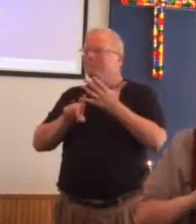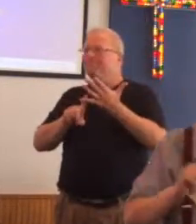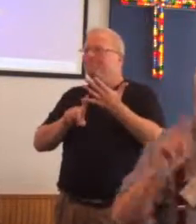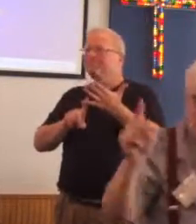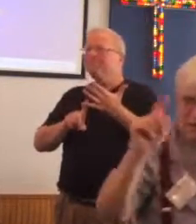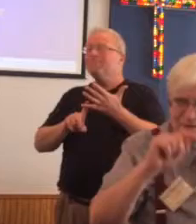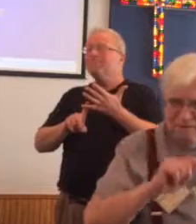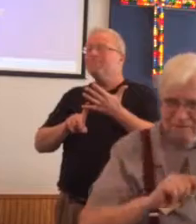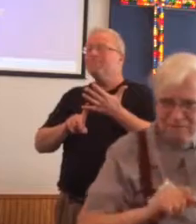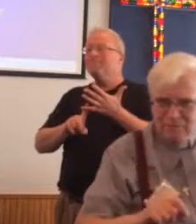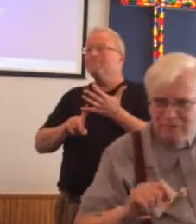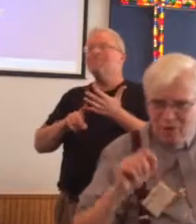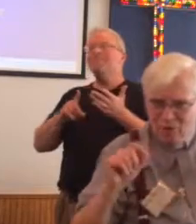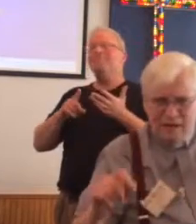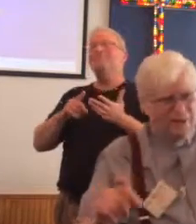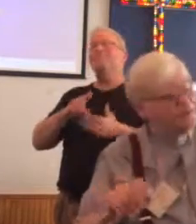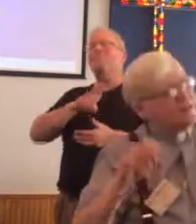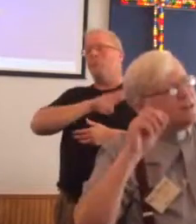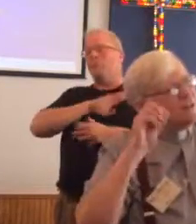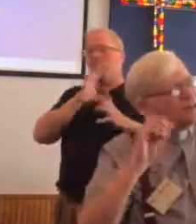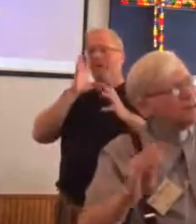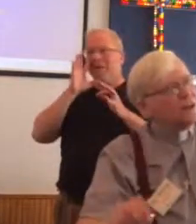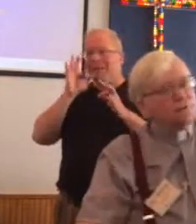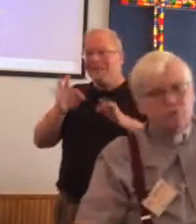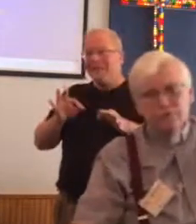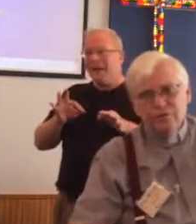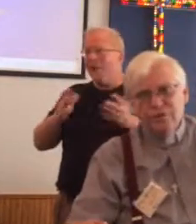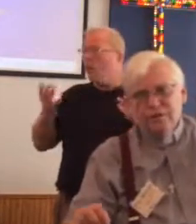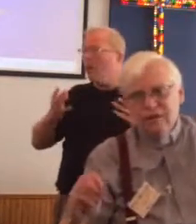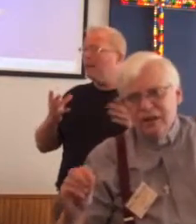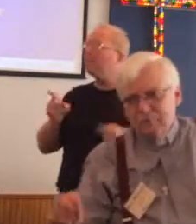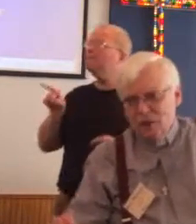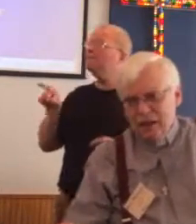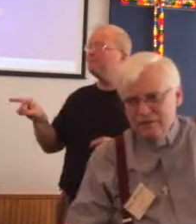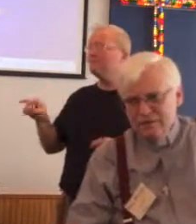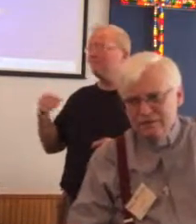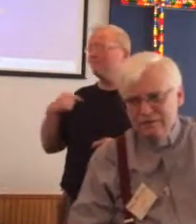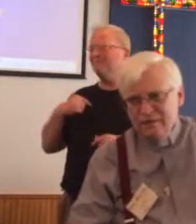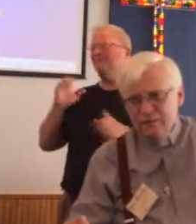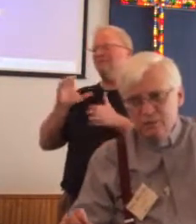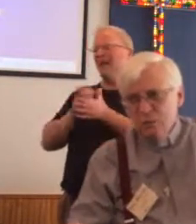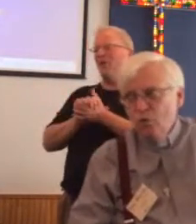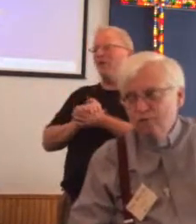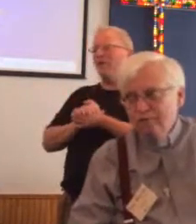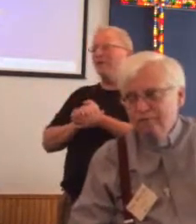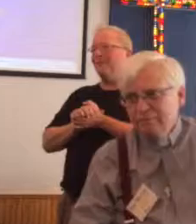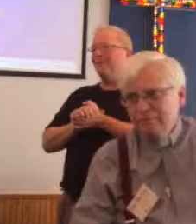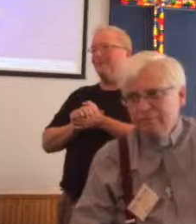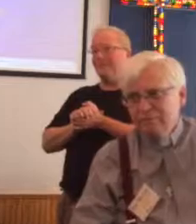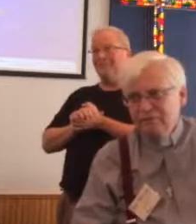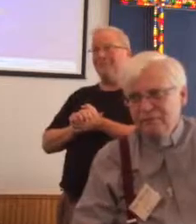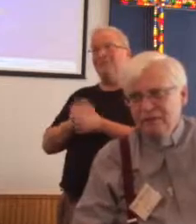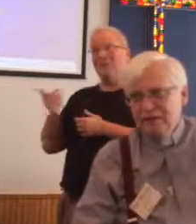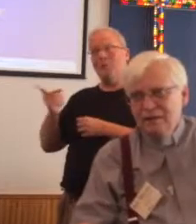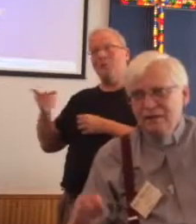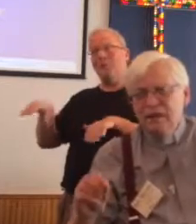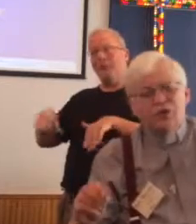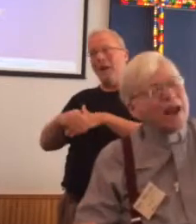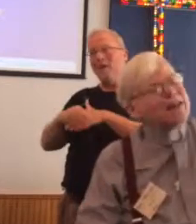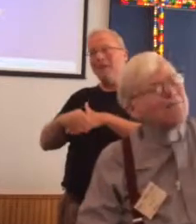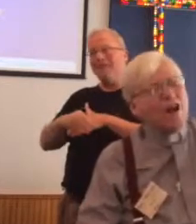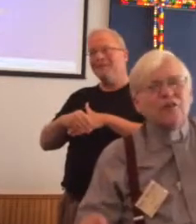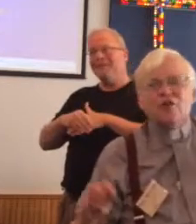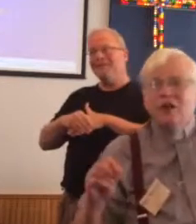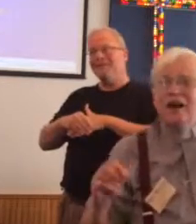Hence, Obed, the son of Ruth and Boaz, was born.